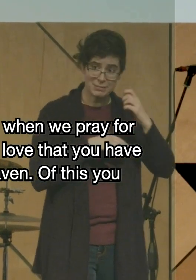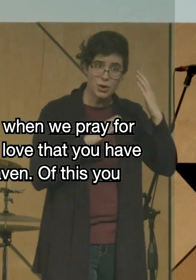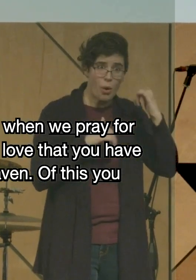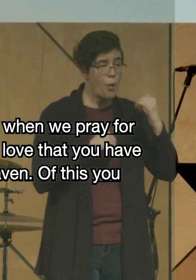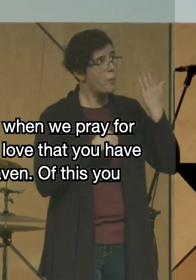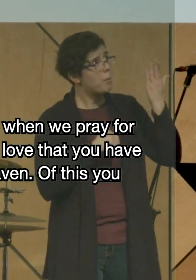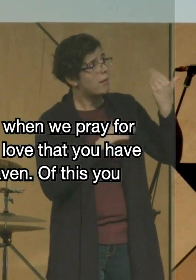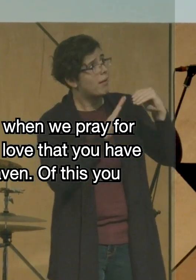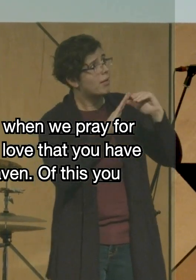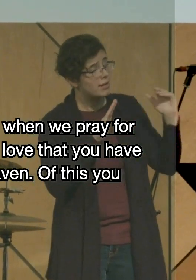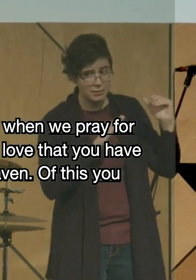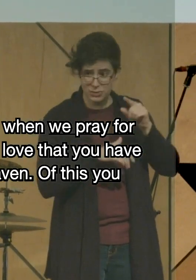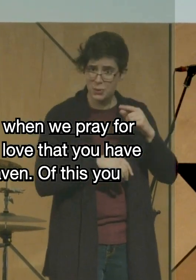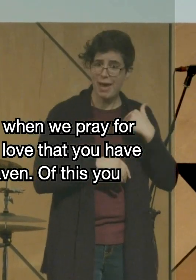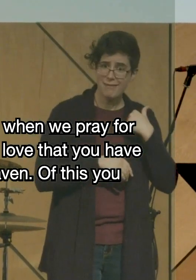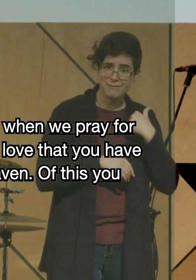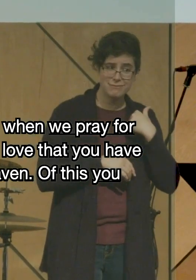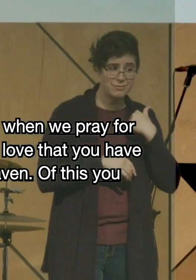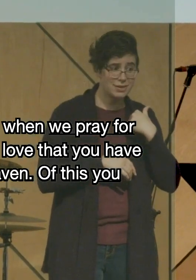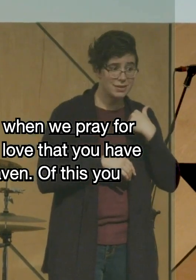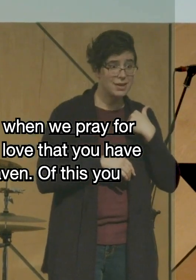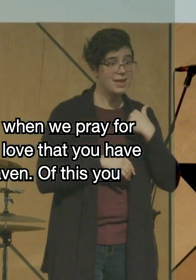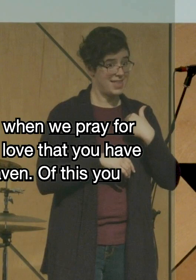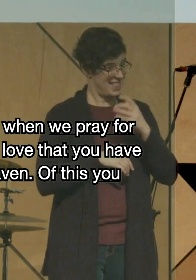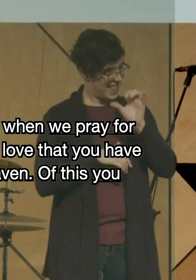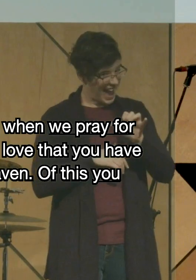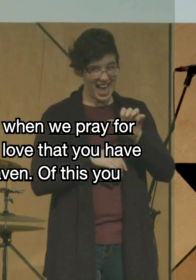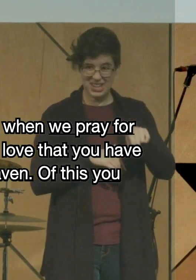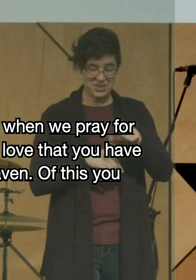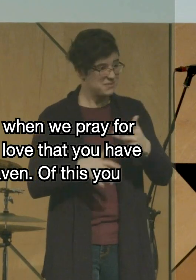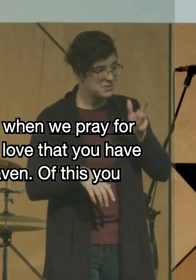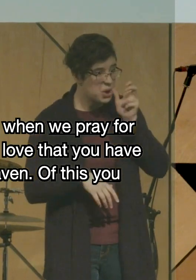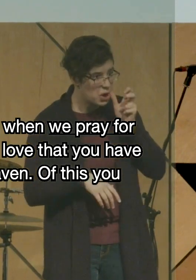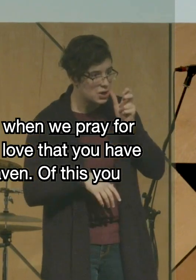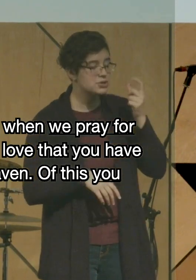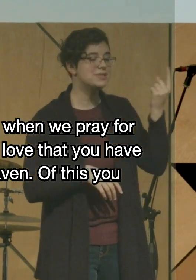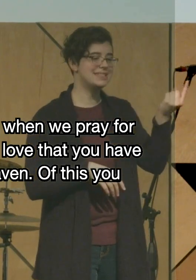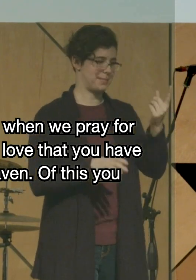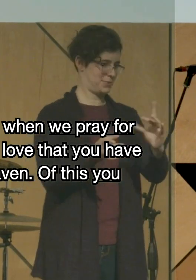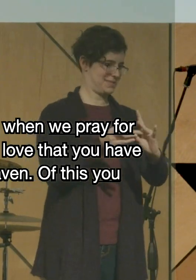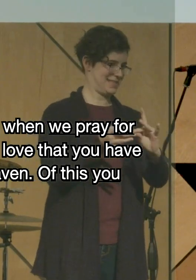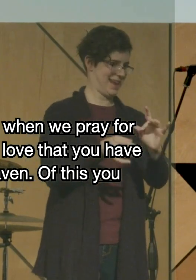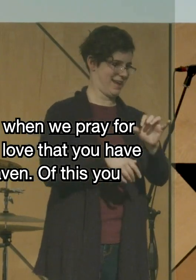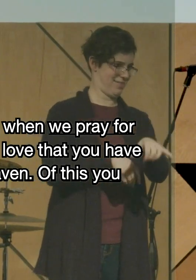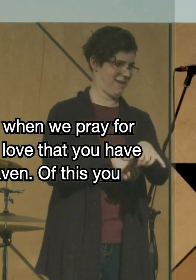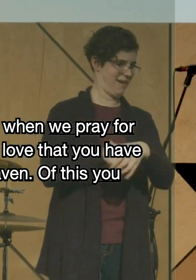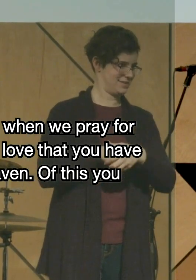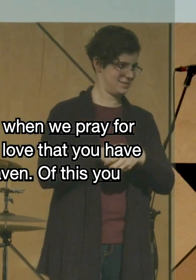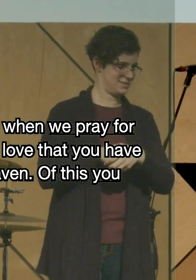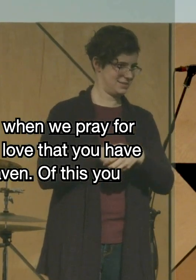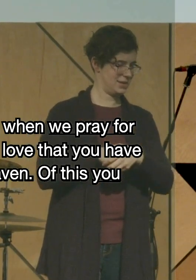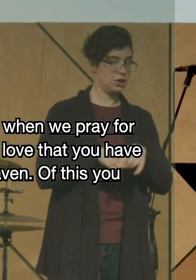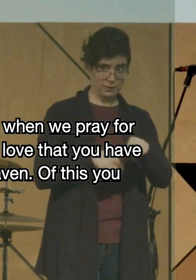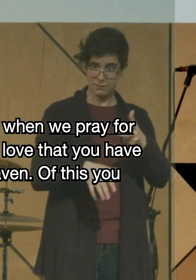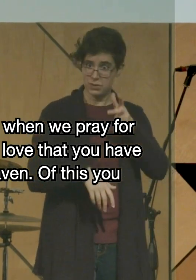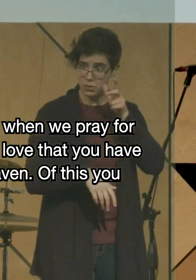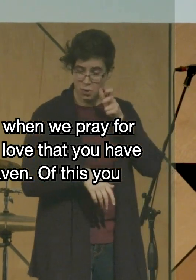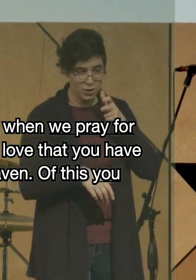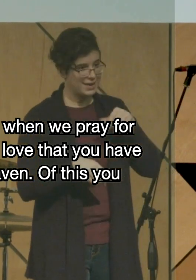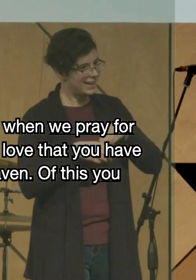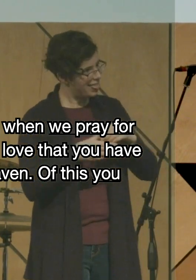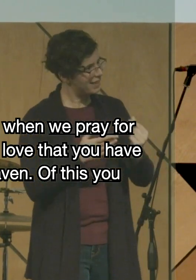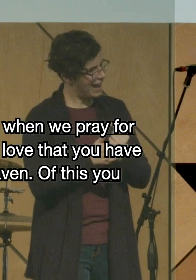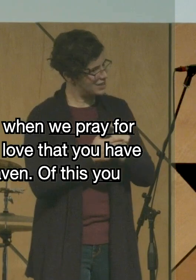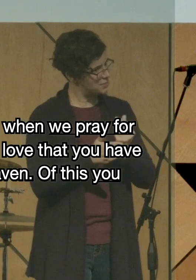in heaven, of this you have heard. Somebody was saying it. you have heard before in the word of truth, the